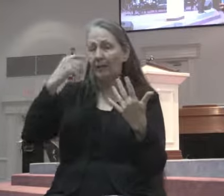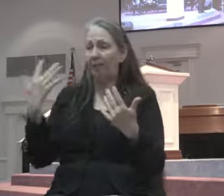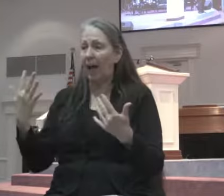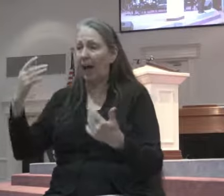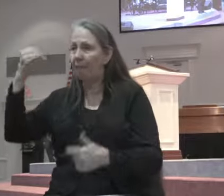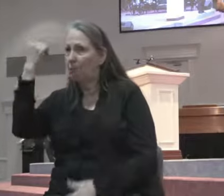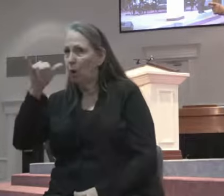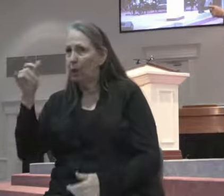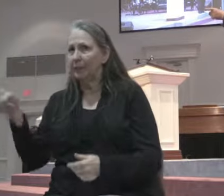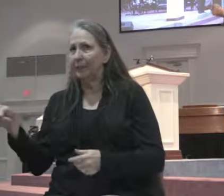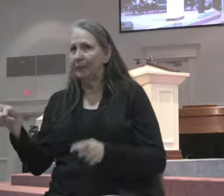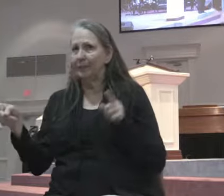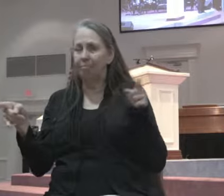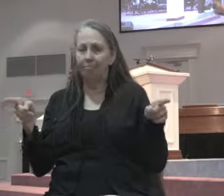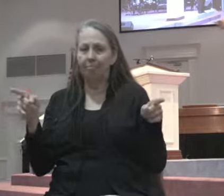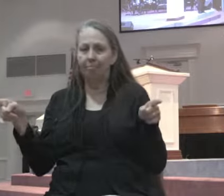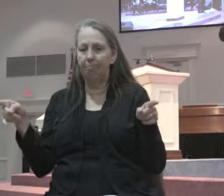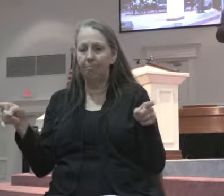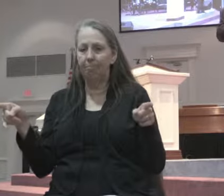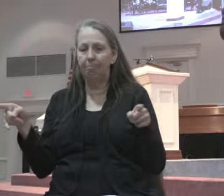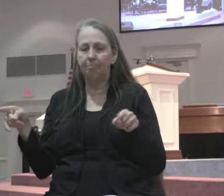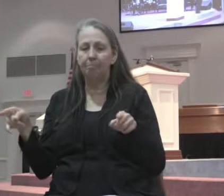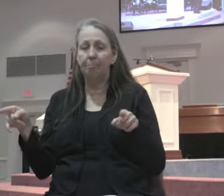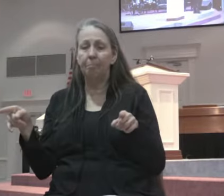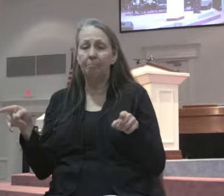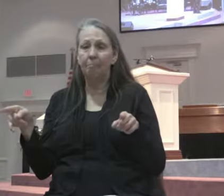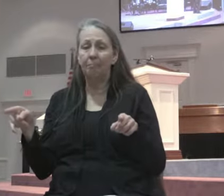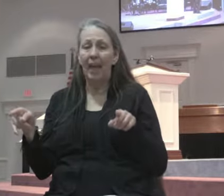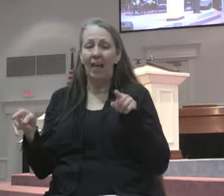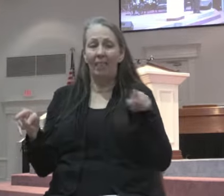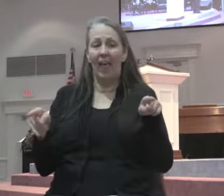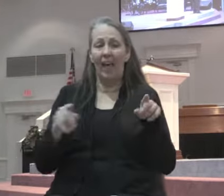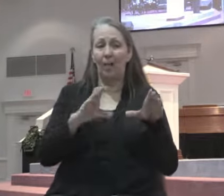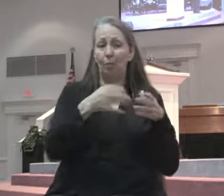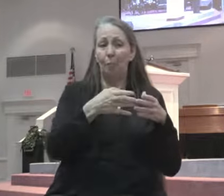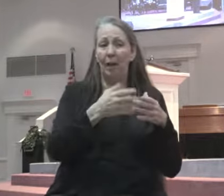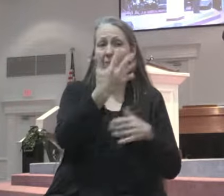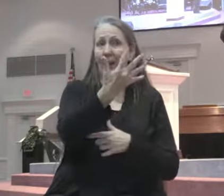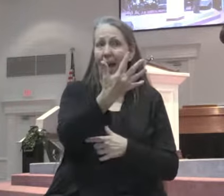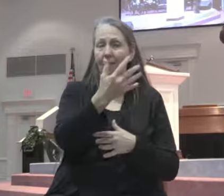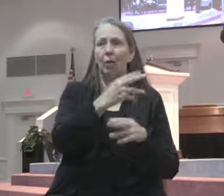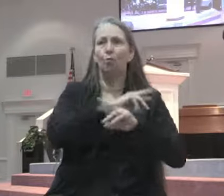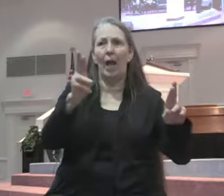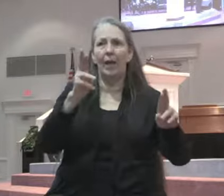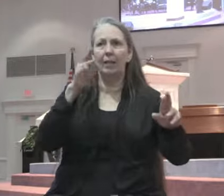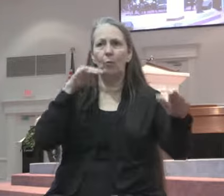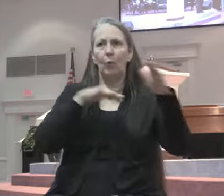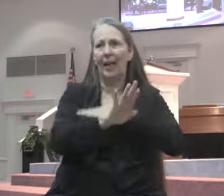They that were ready went in.